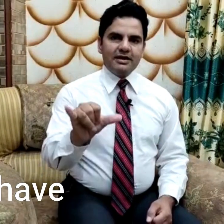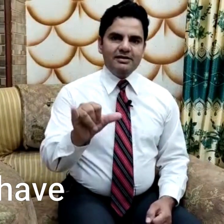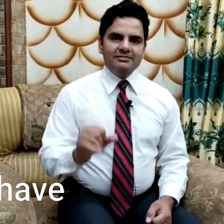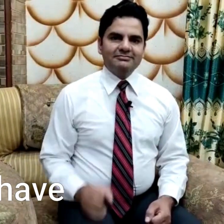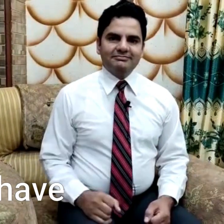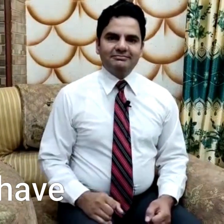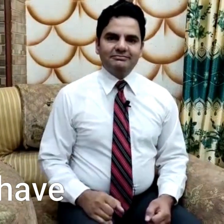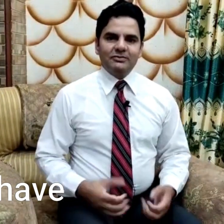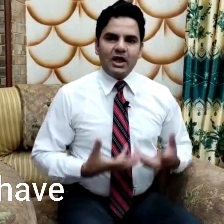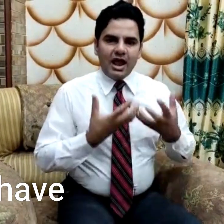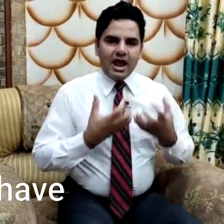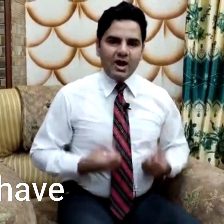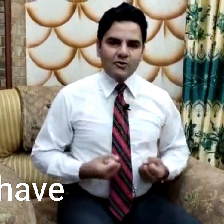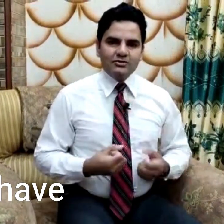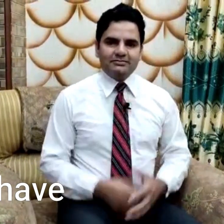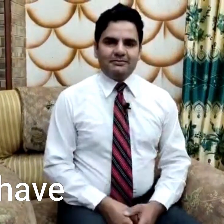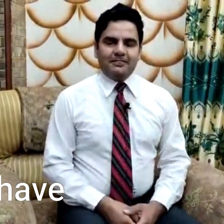they have,